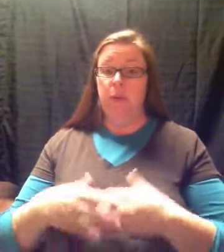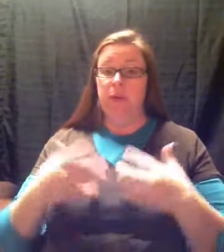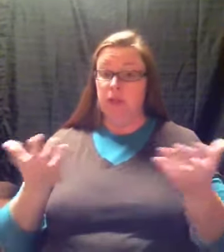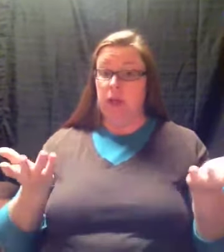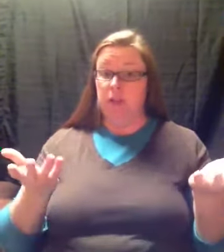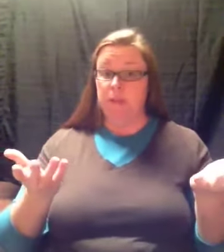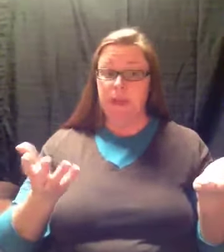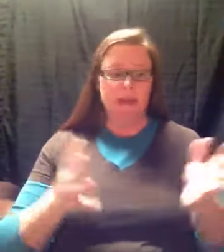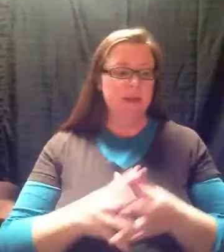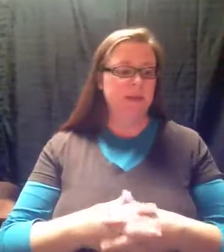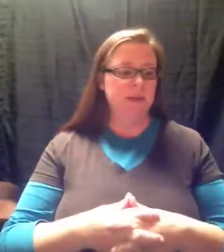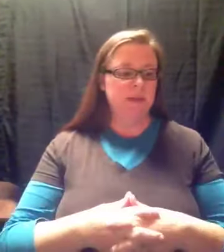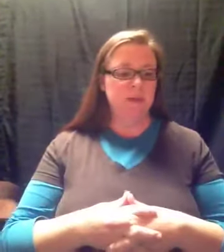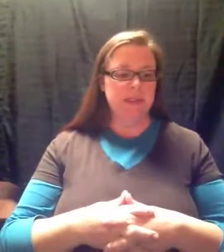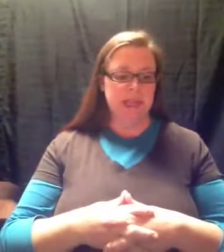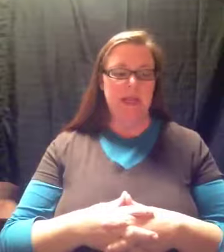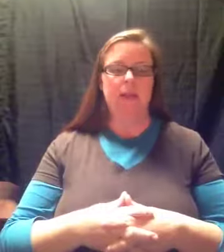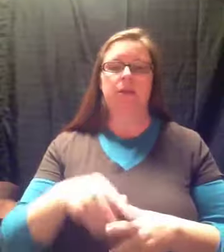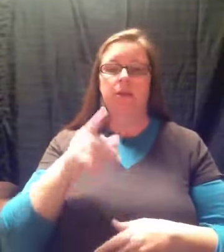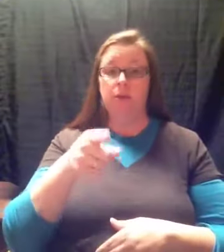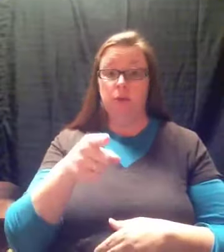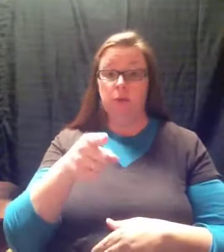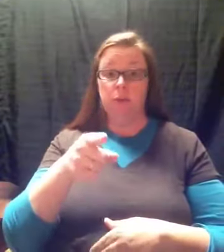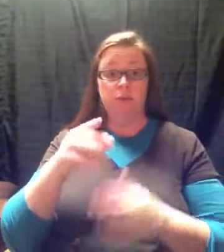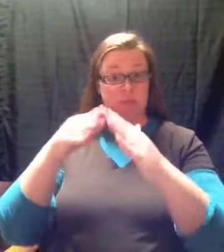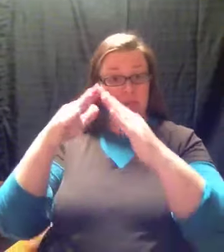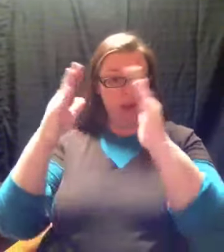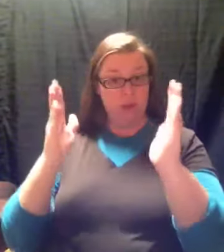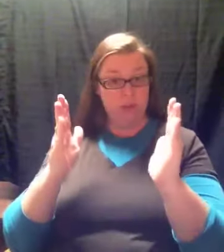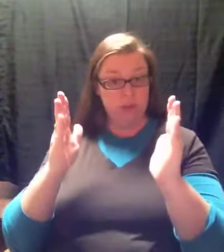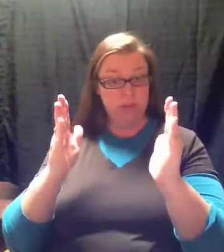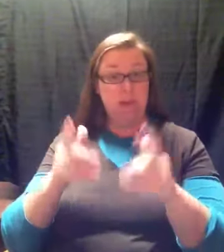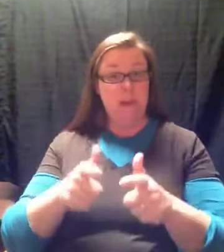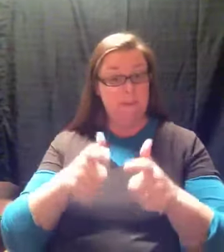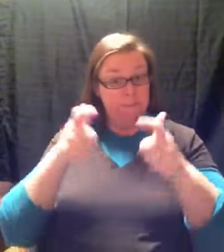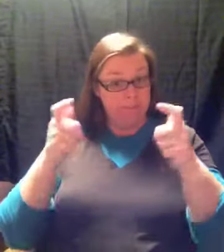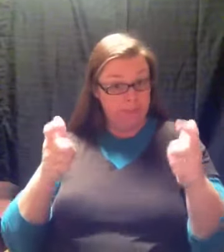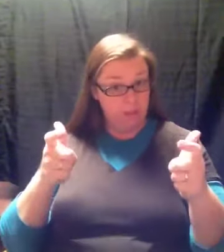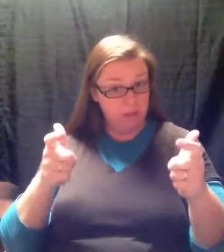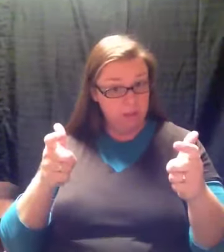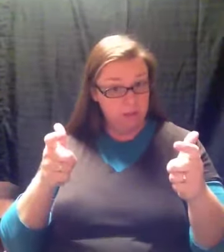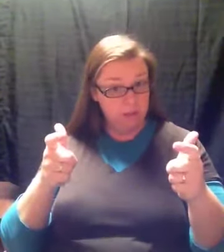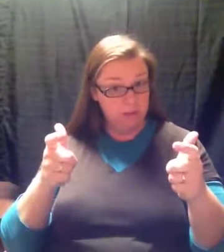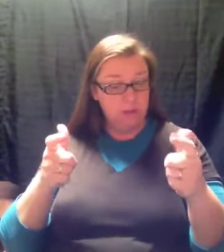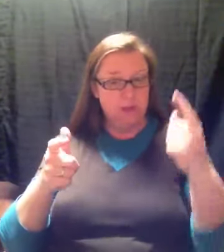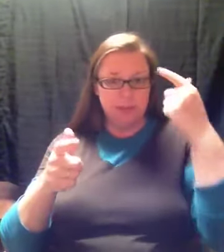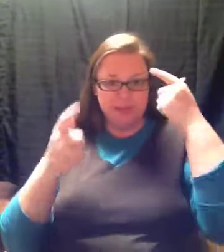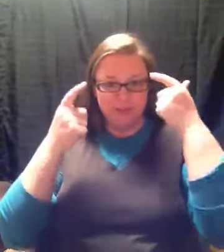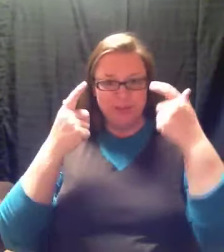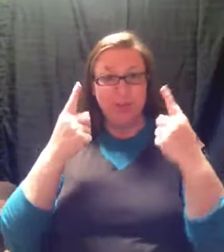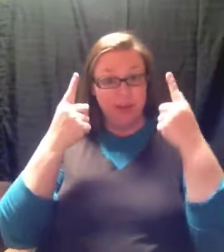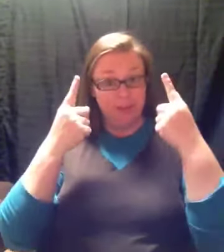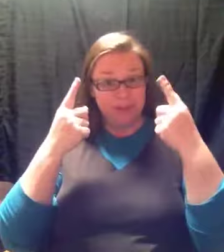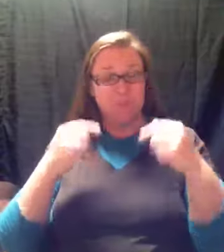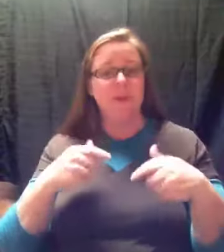Is your house big? You would say, you house big. And make sure you do the eyebrows up and